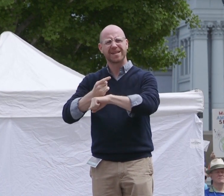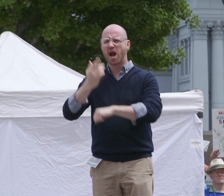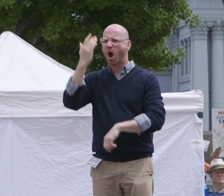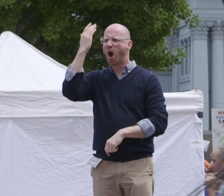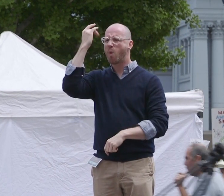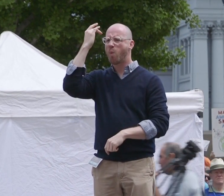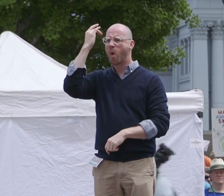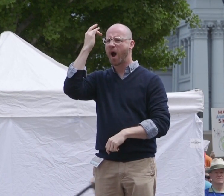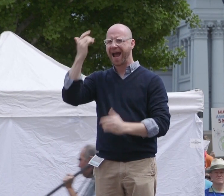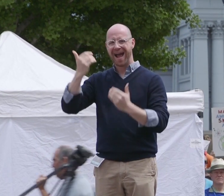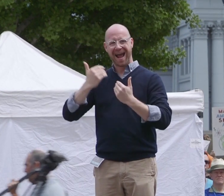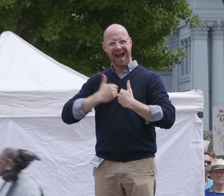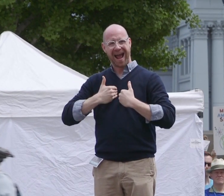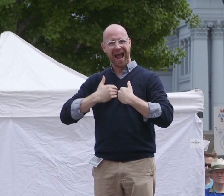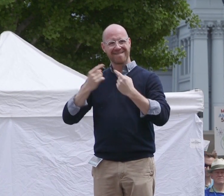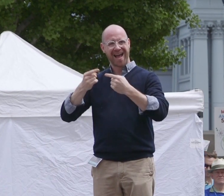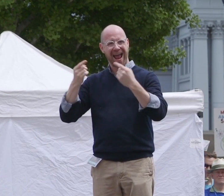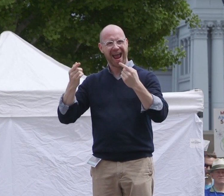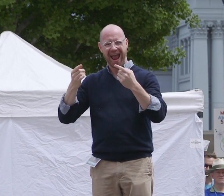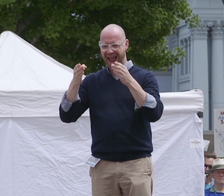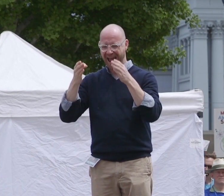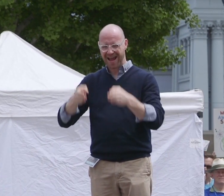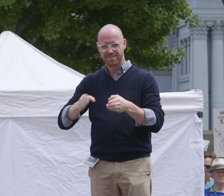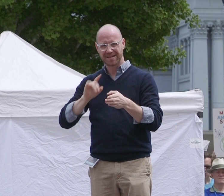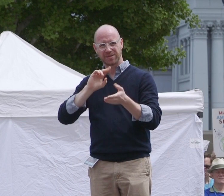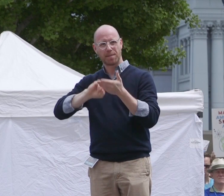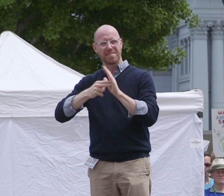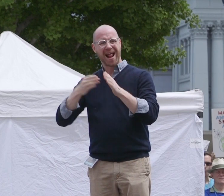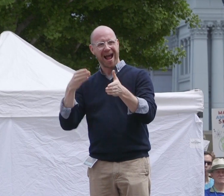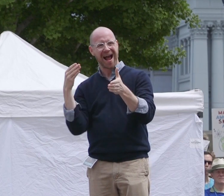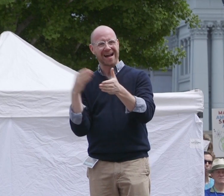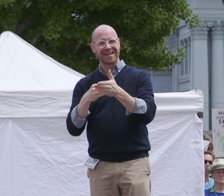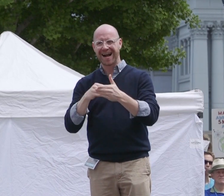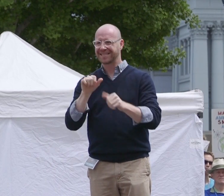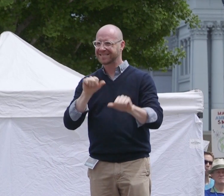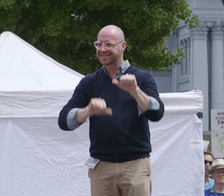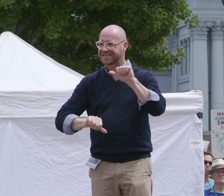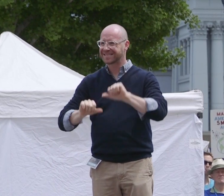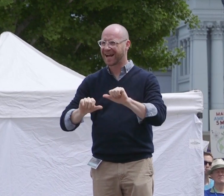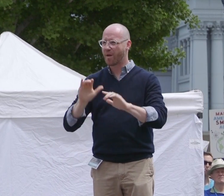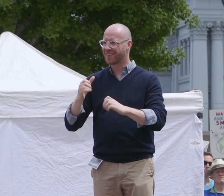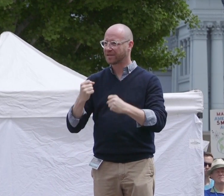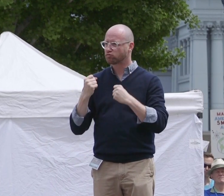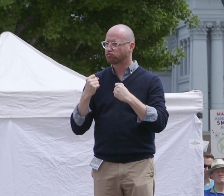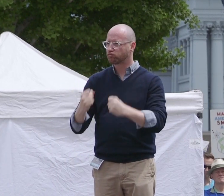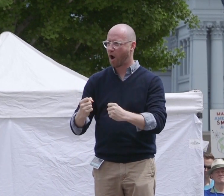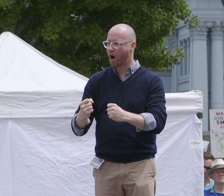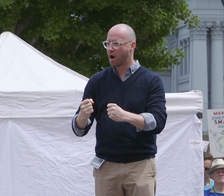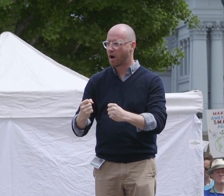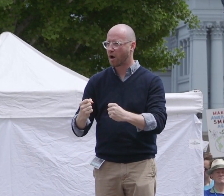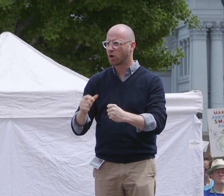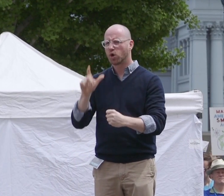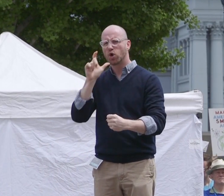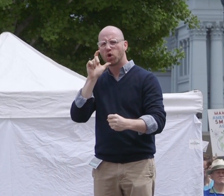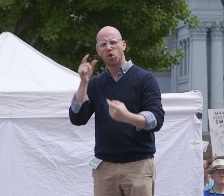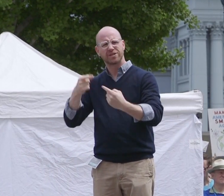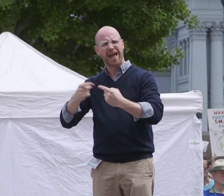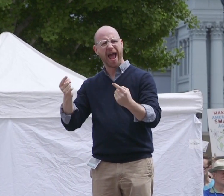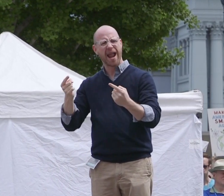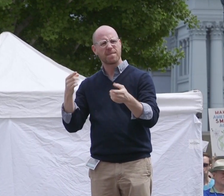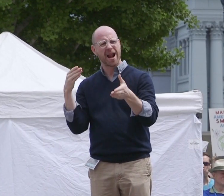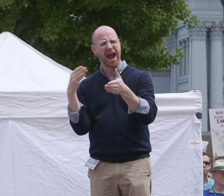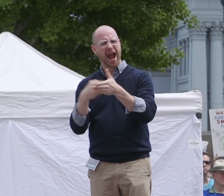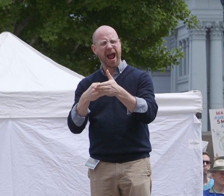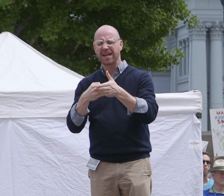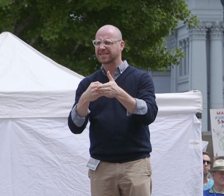dirty. But science's enemy is not a person, a political party, an ideology. It is not a behavior, a